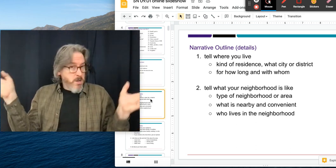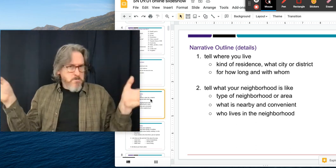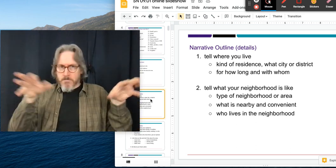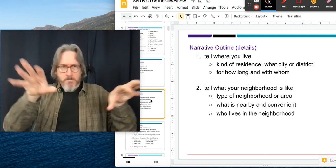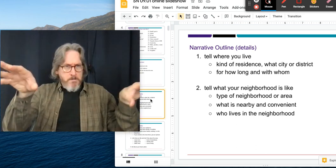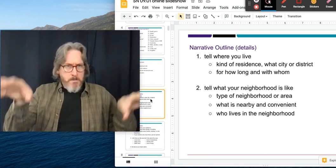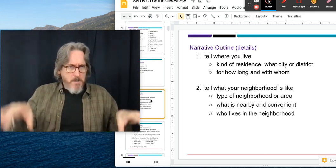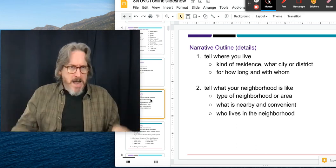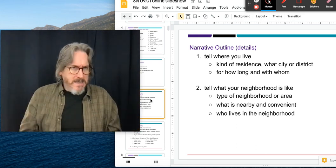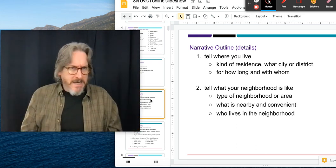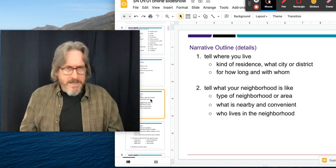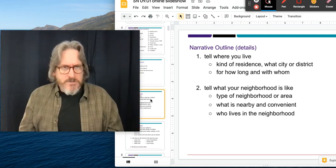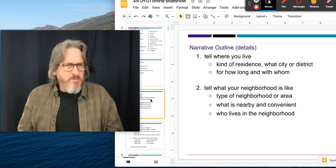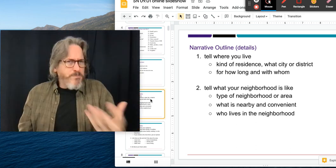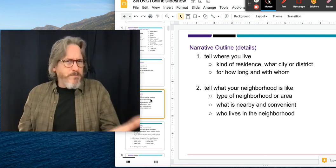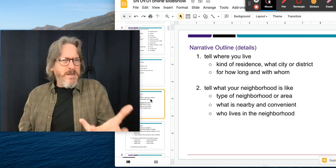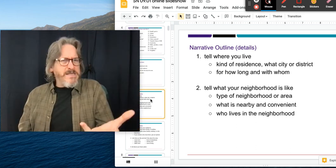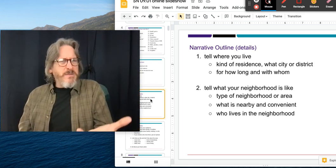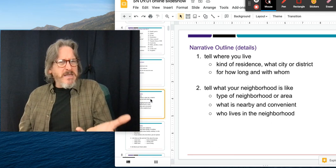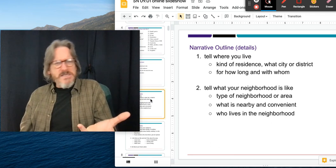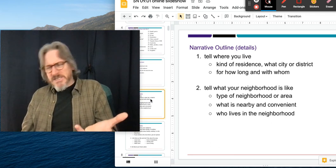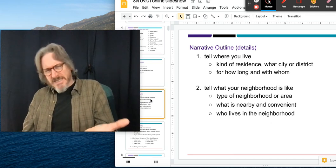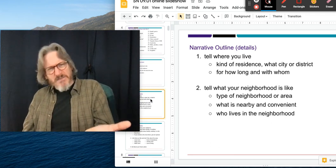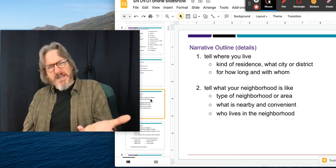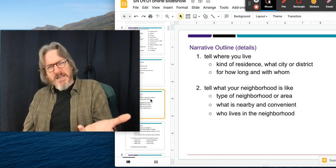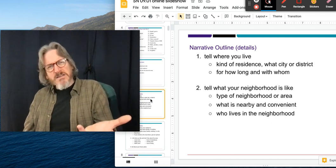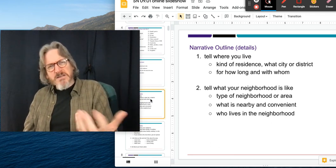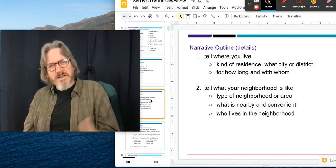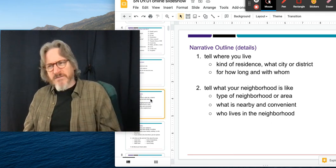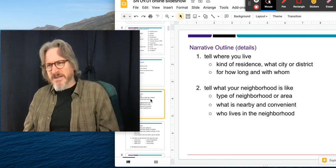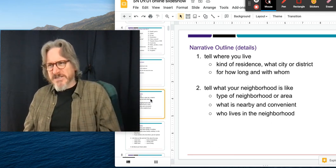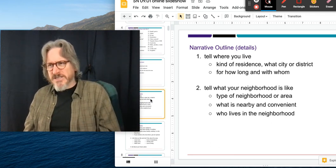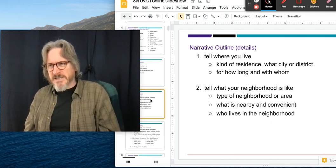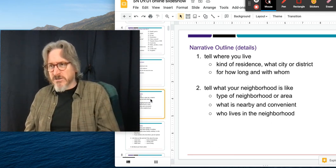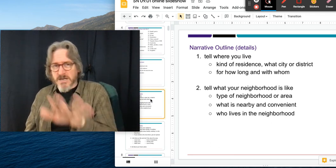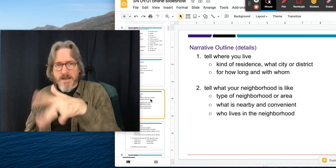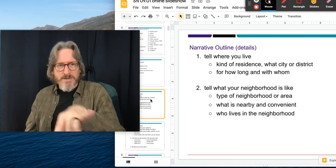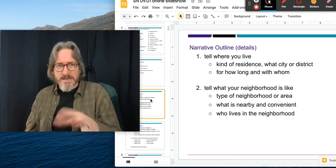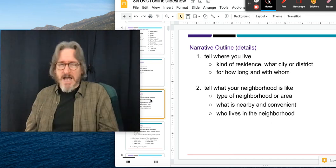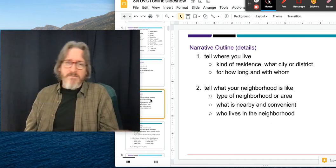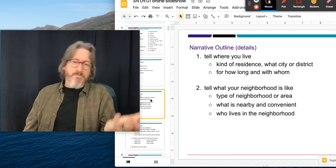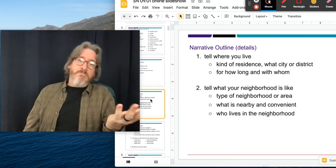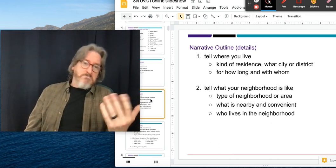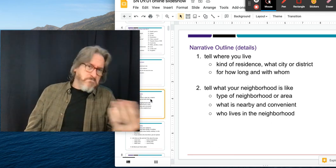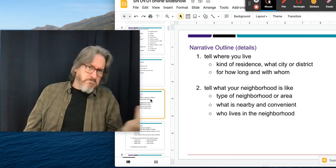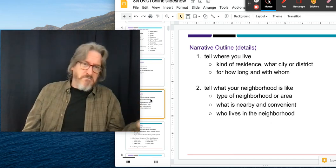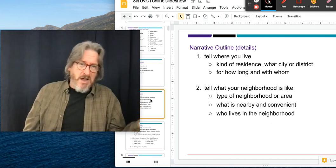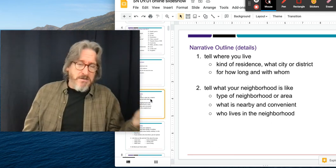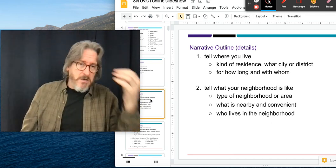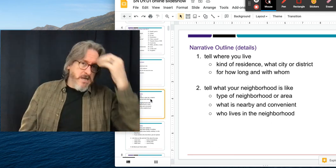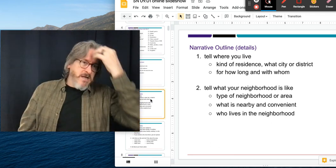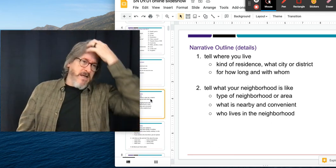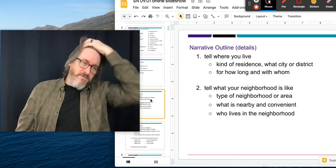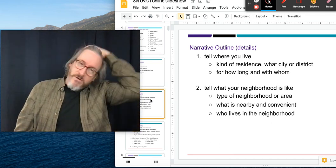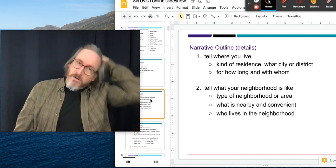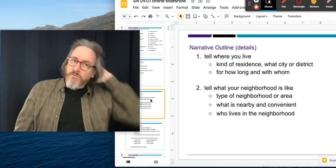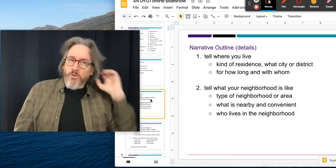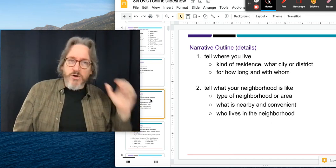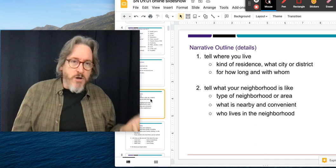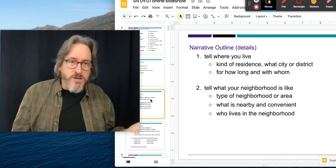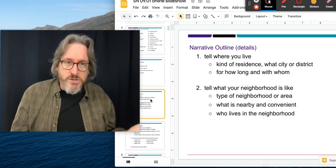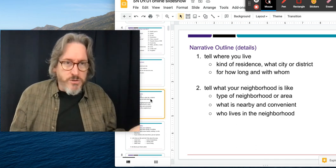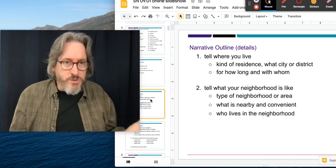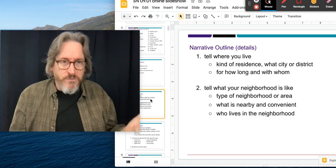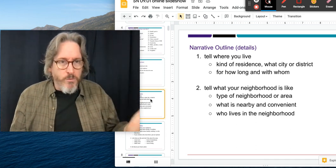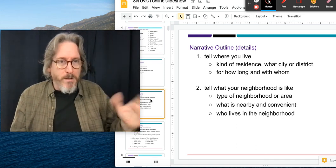them, highlight it. Pick something that's significant. If it's just there's an empty lot, fine. If there are